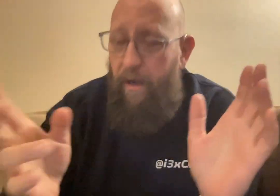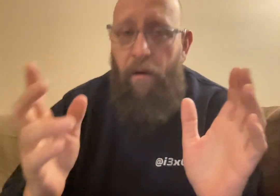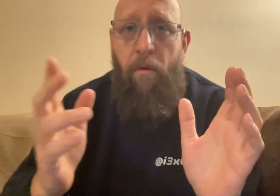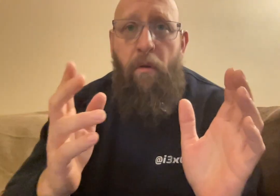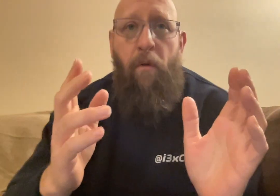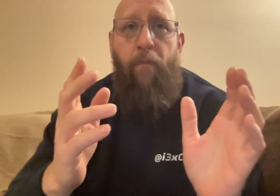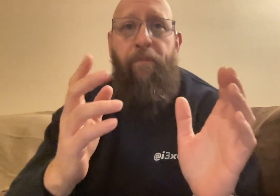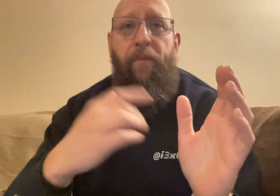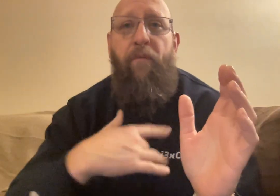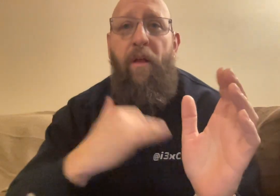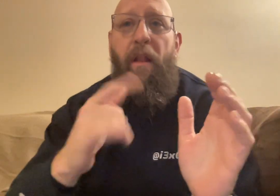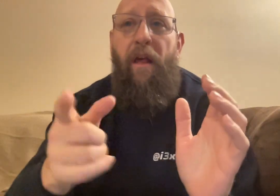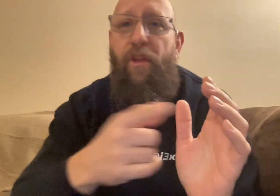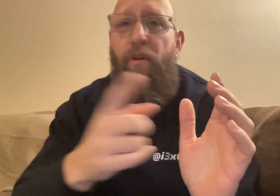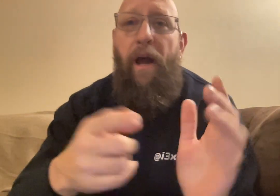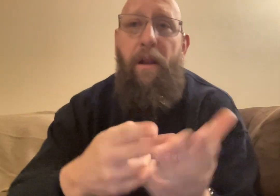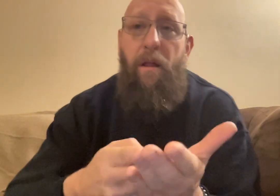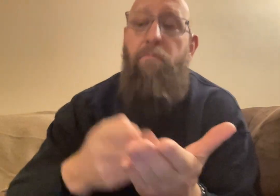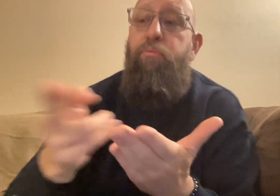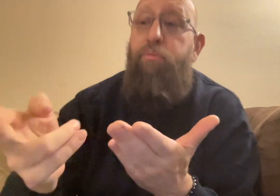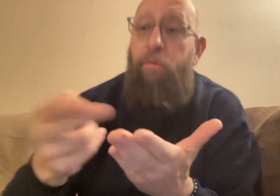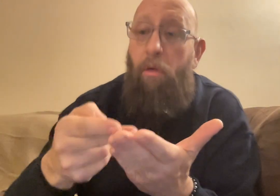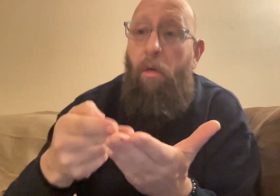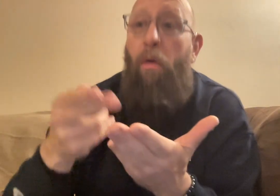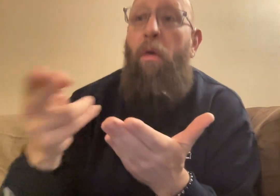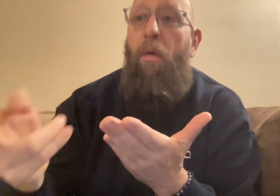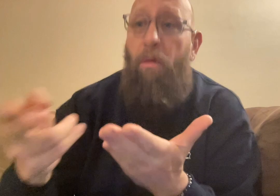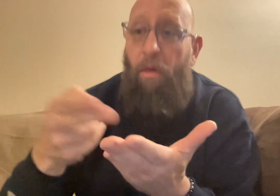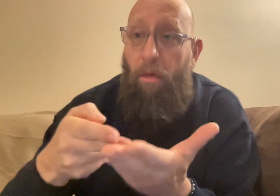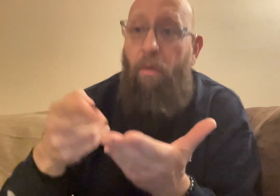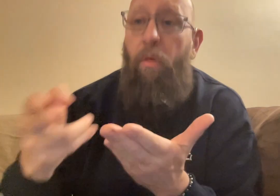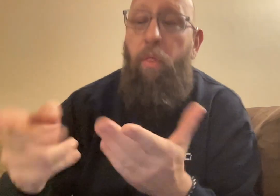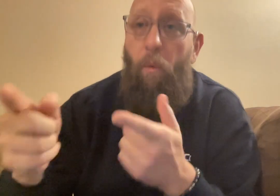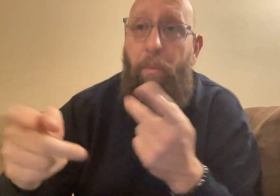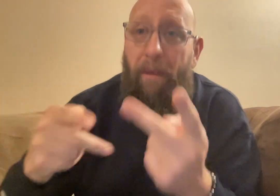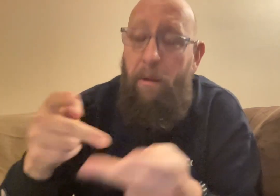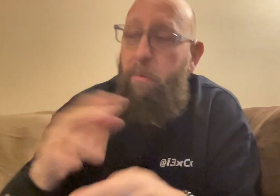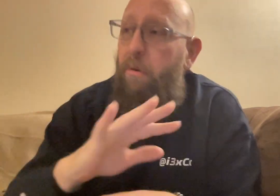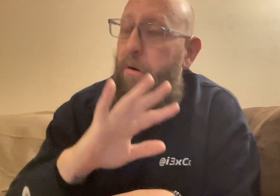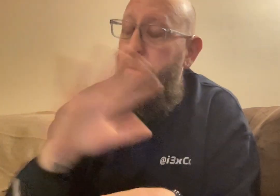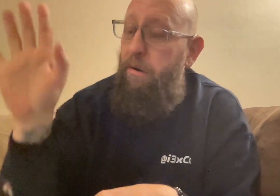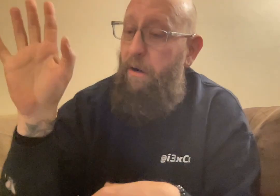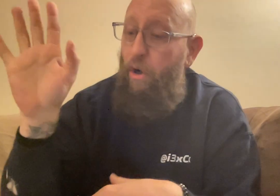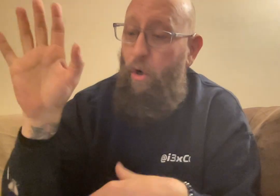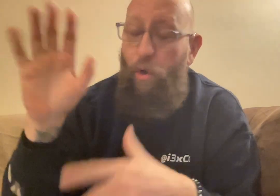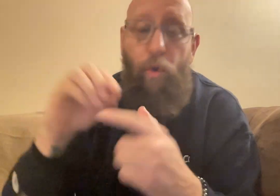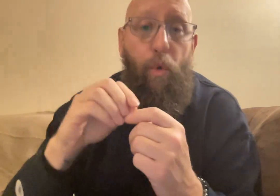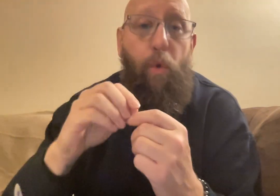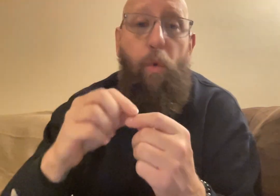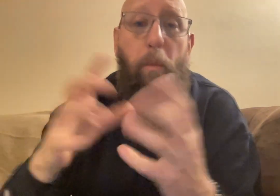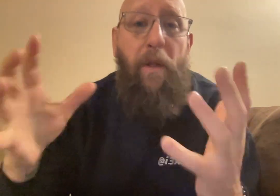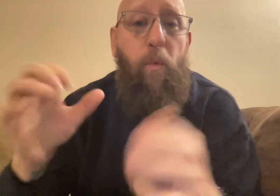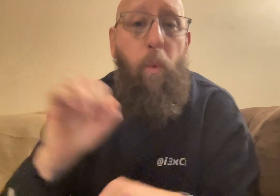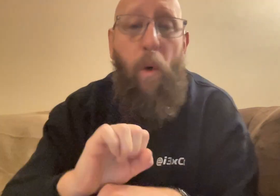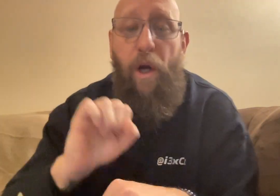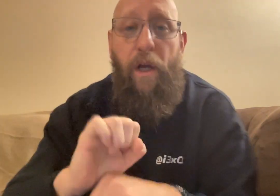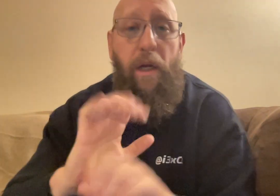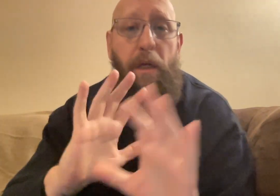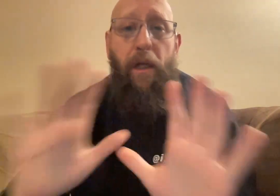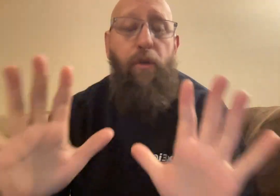but feel like you got like some people. Too much work. That's too